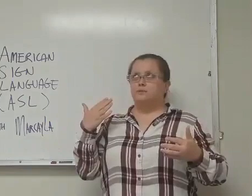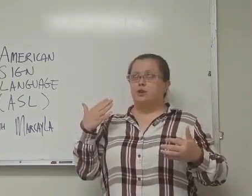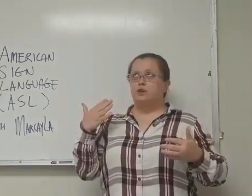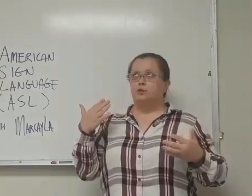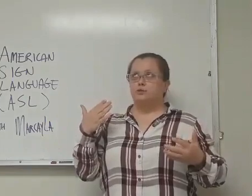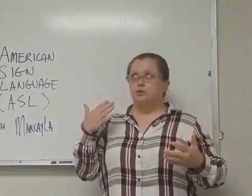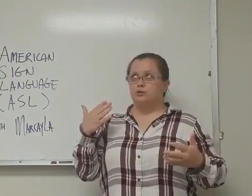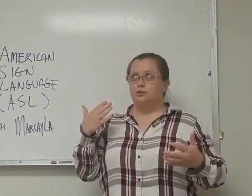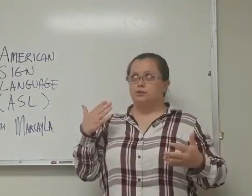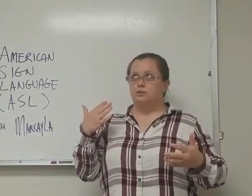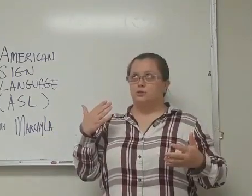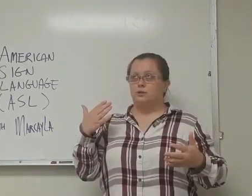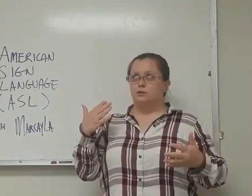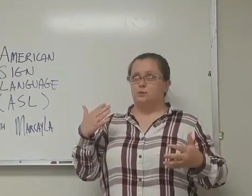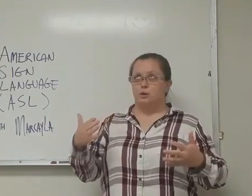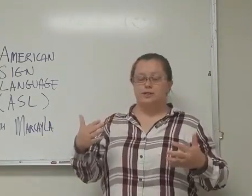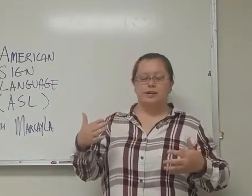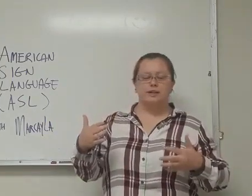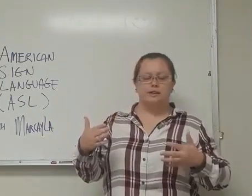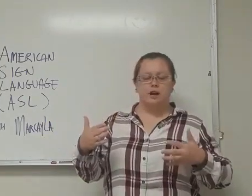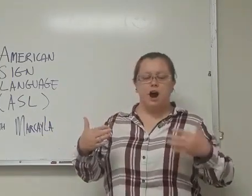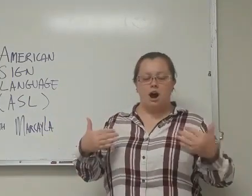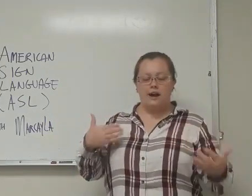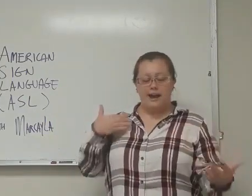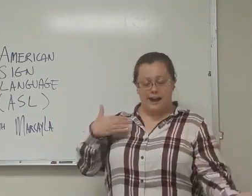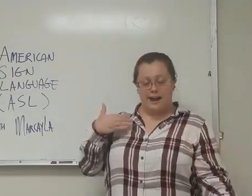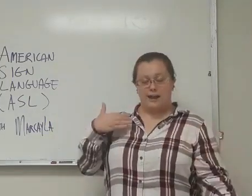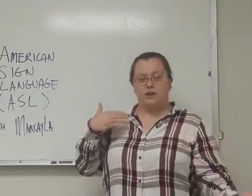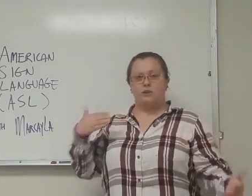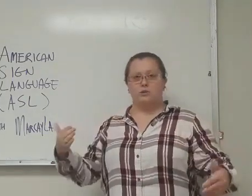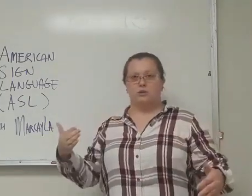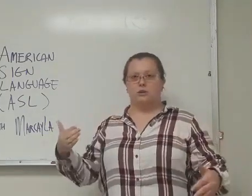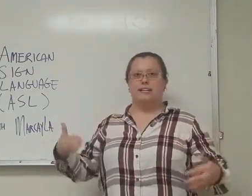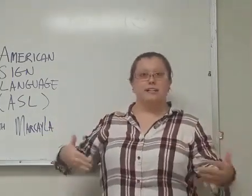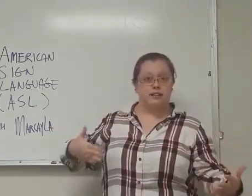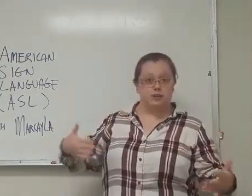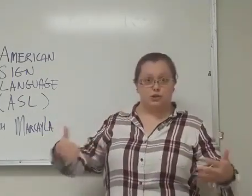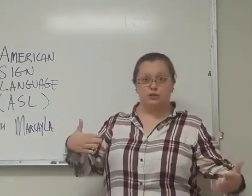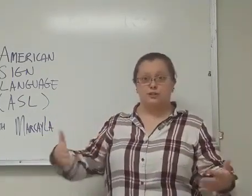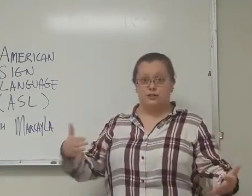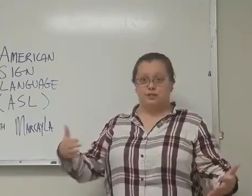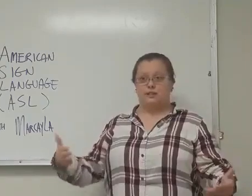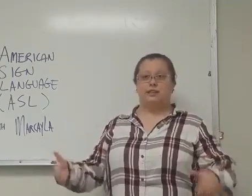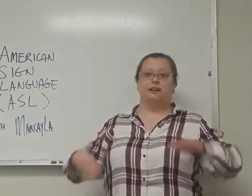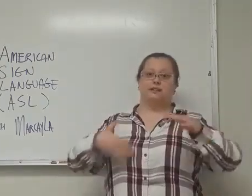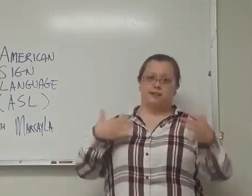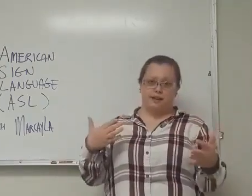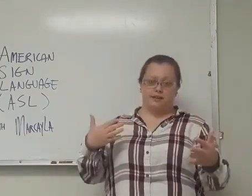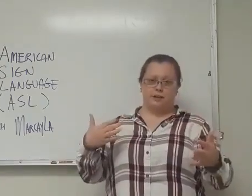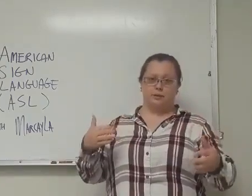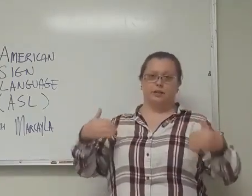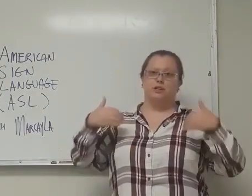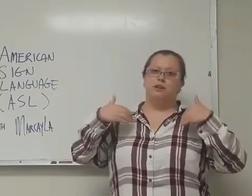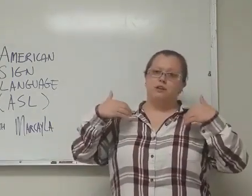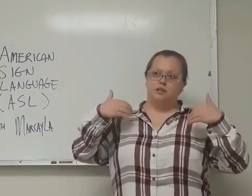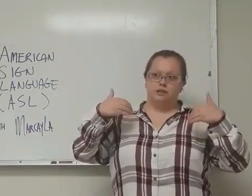you don't use words like a or is or stuff like that in sign language. So you